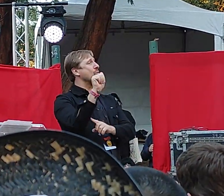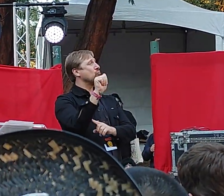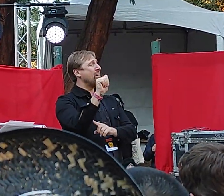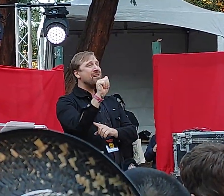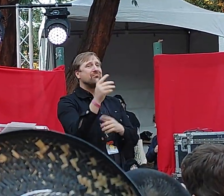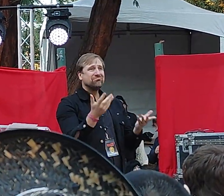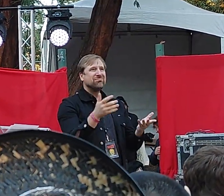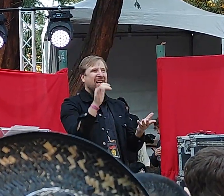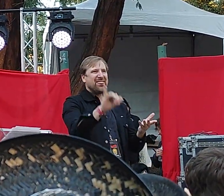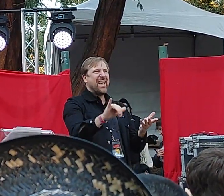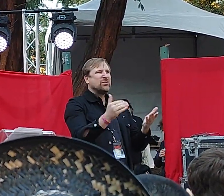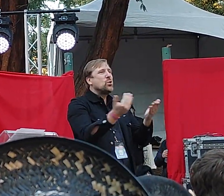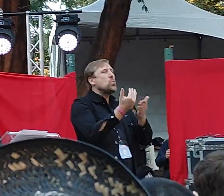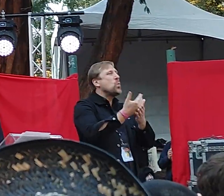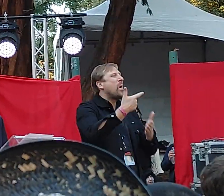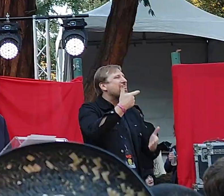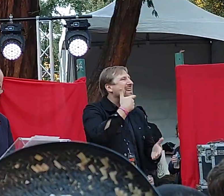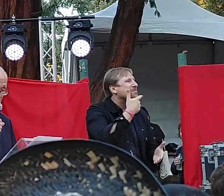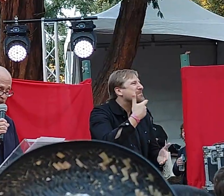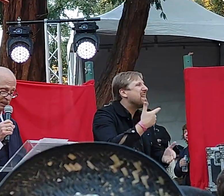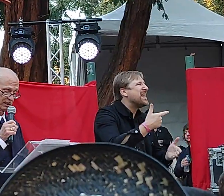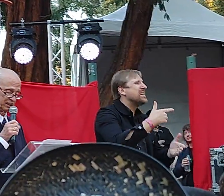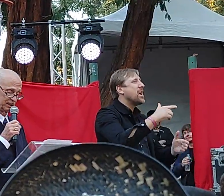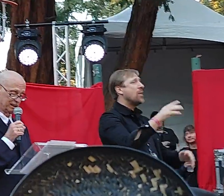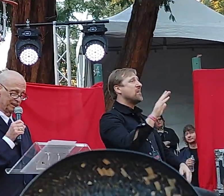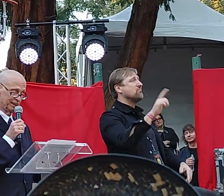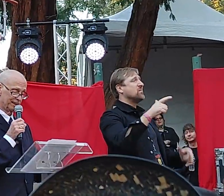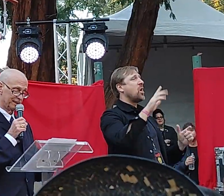as the new lesbian version, Butch Elvira.